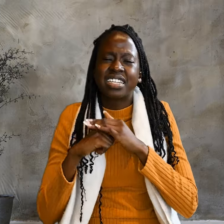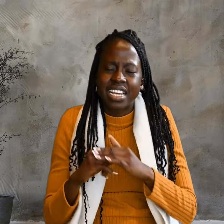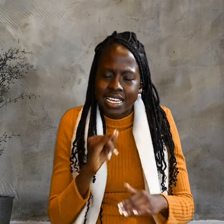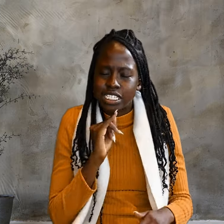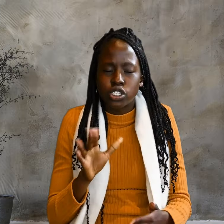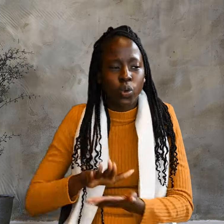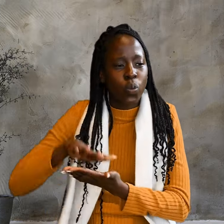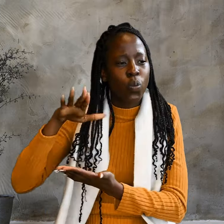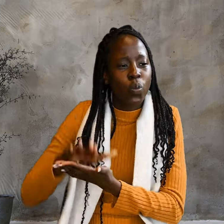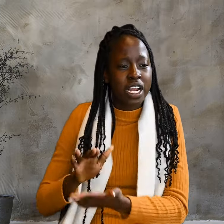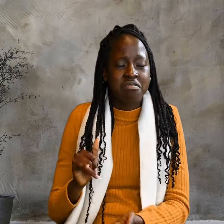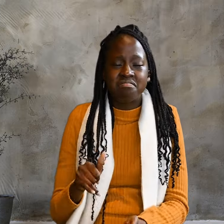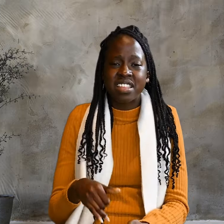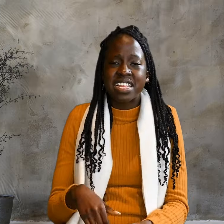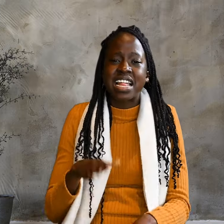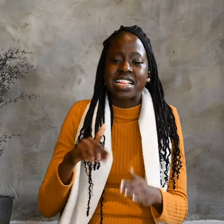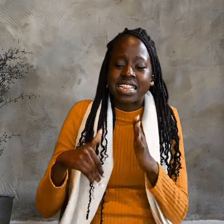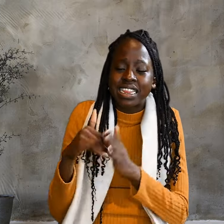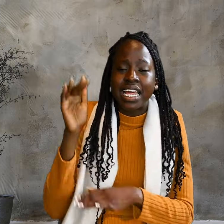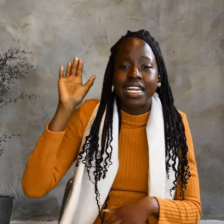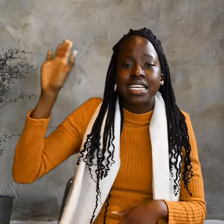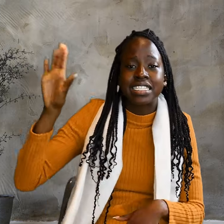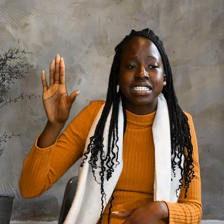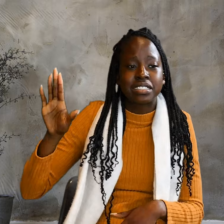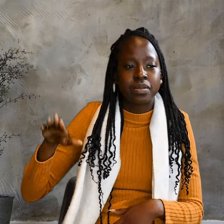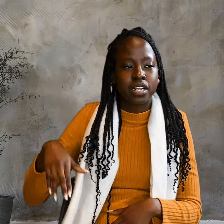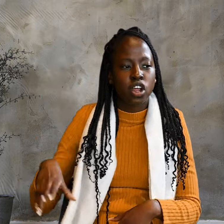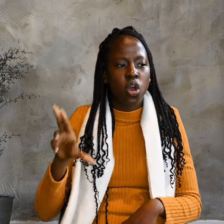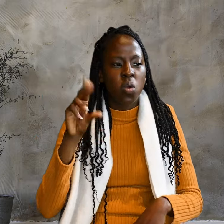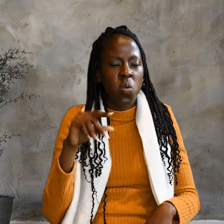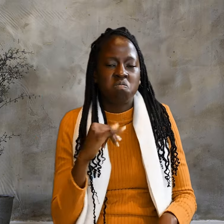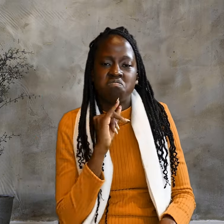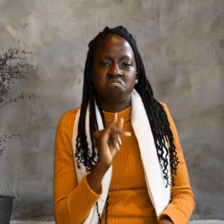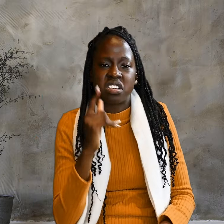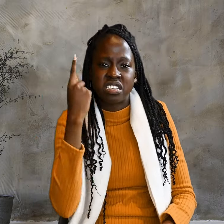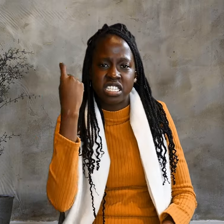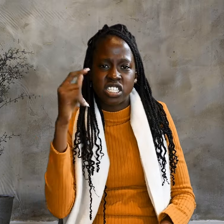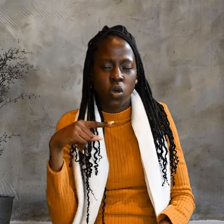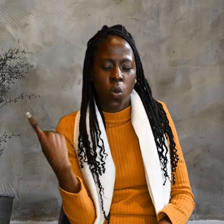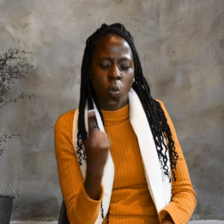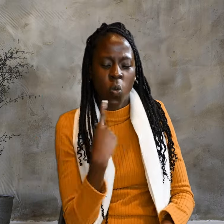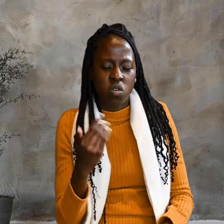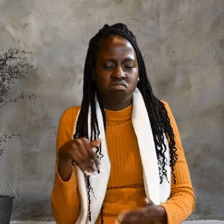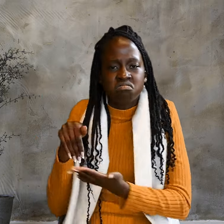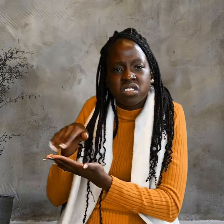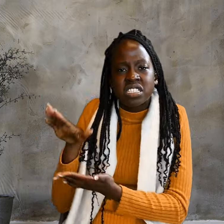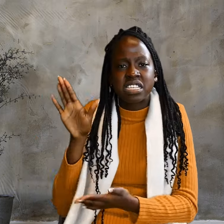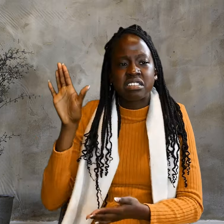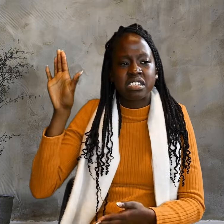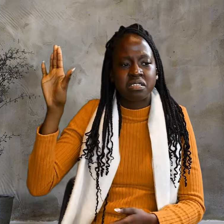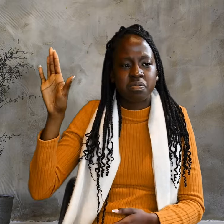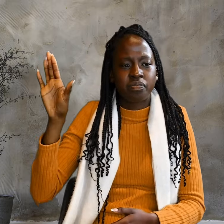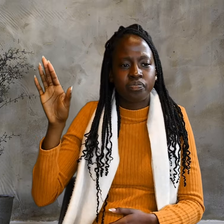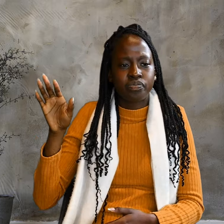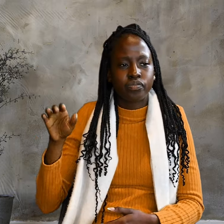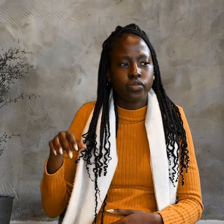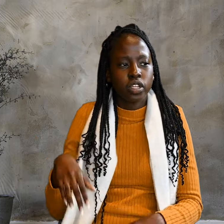master, nor is a messenger greater than the one who sent him. Now that you know